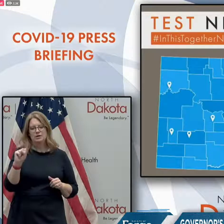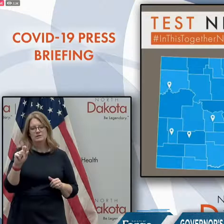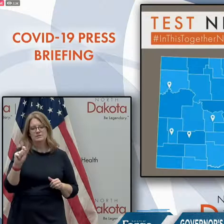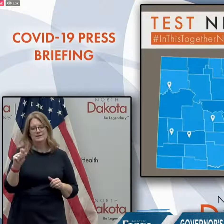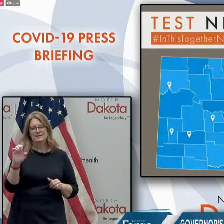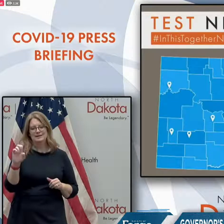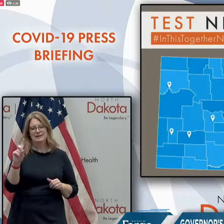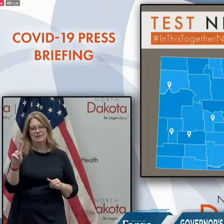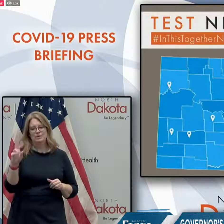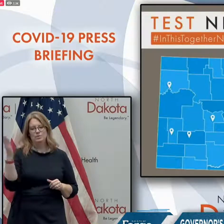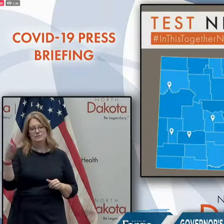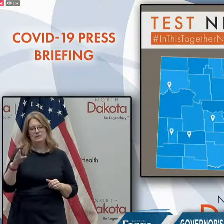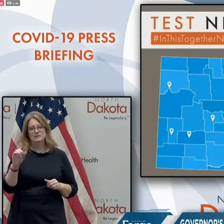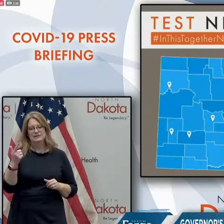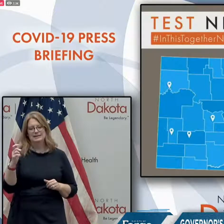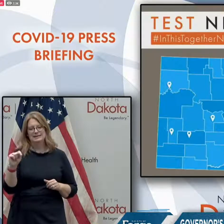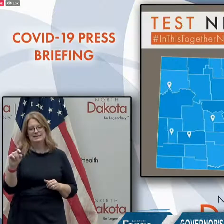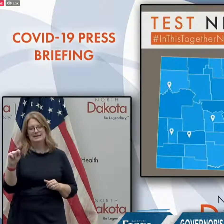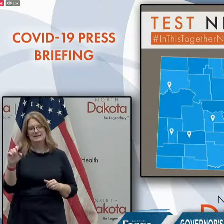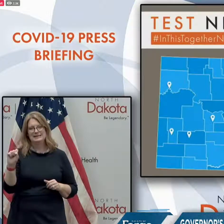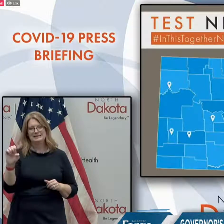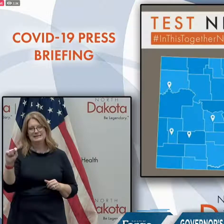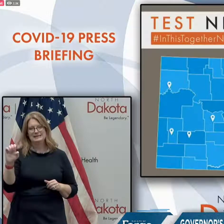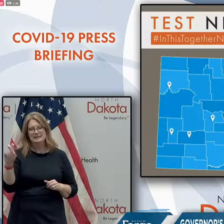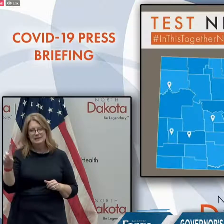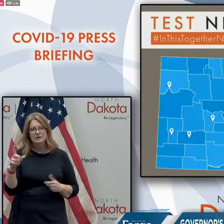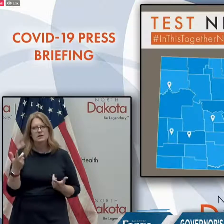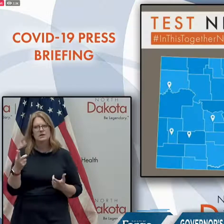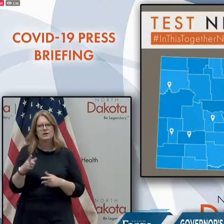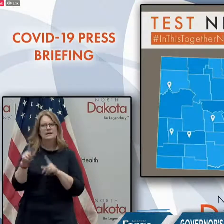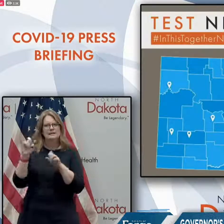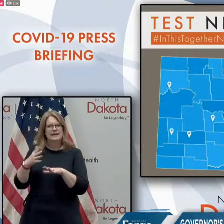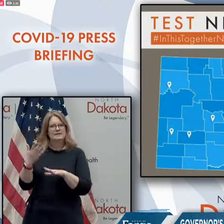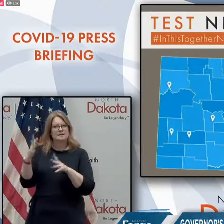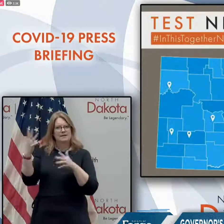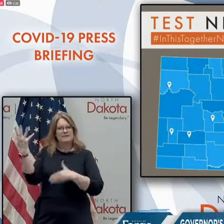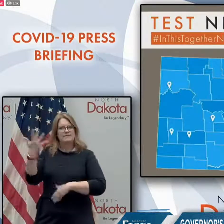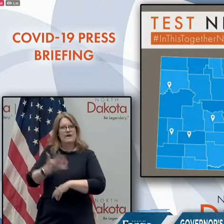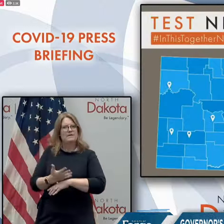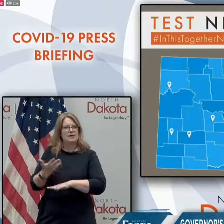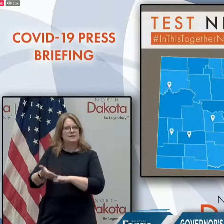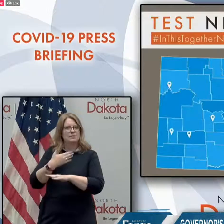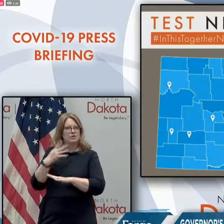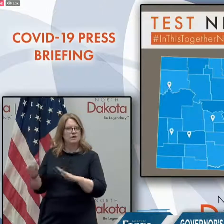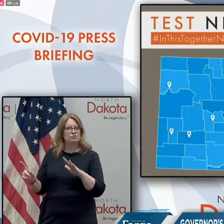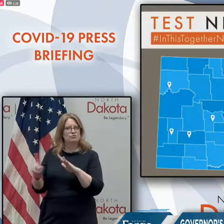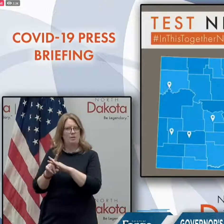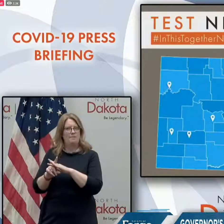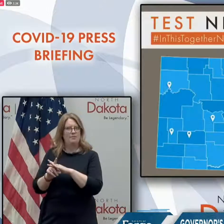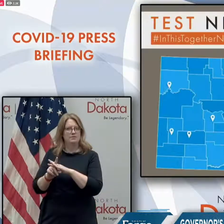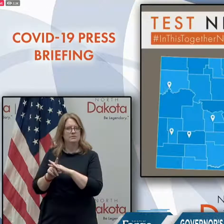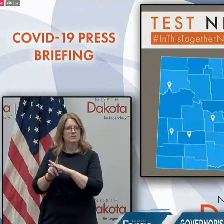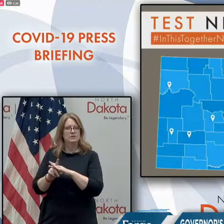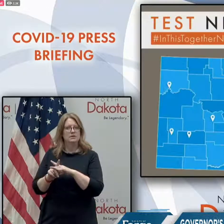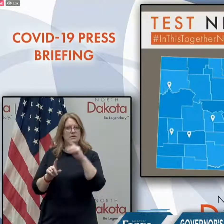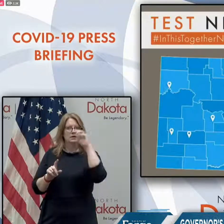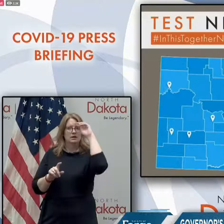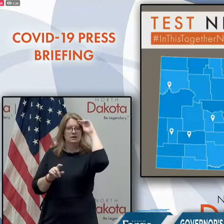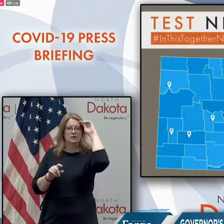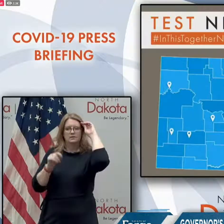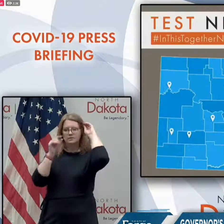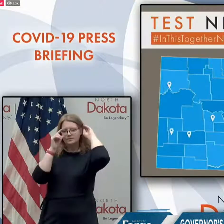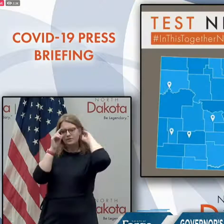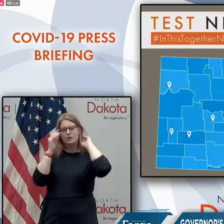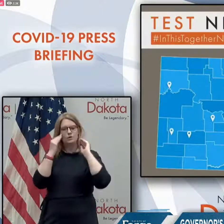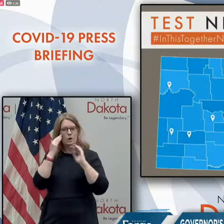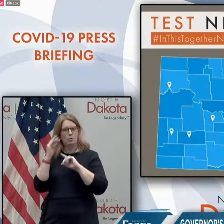System.edu/get-tested, and get tested approximately 5 days before your scheduled arrival to campus. You know when you're going to be heading off